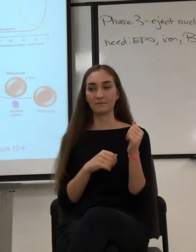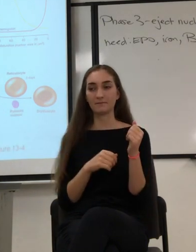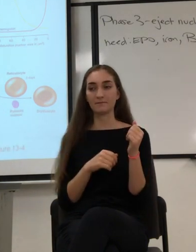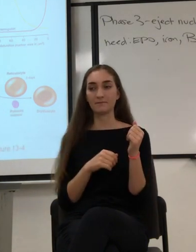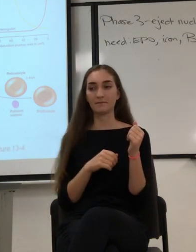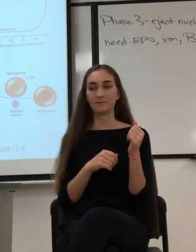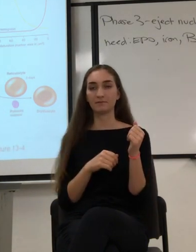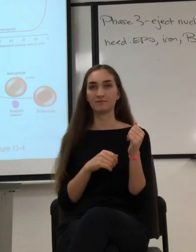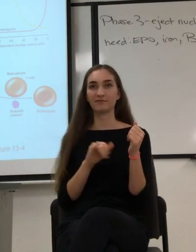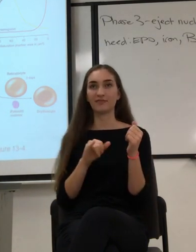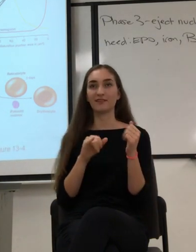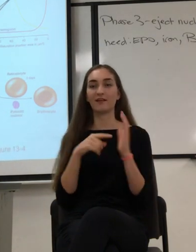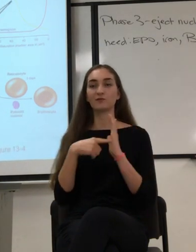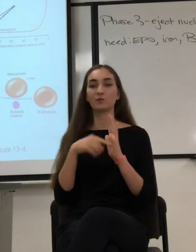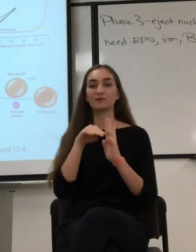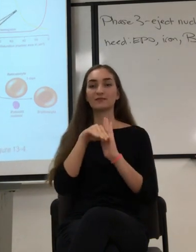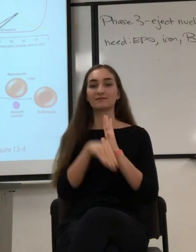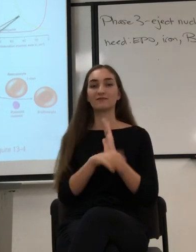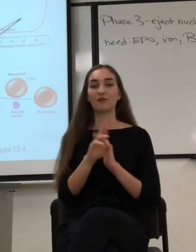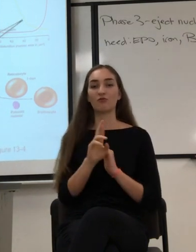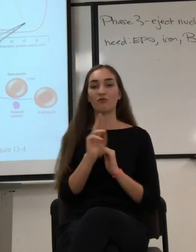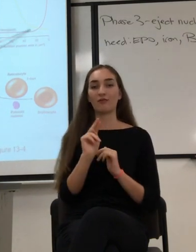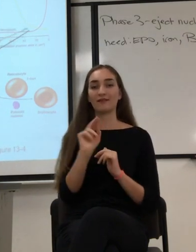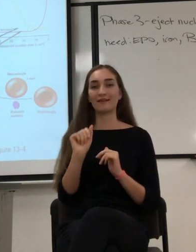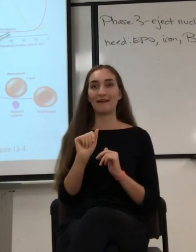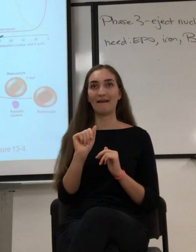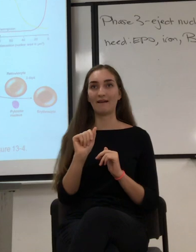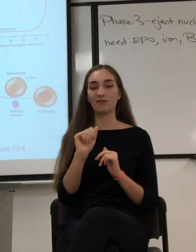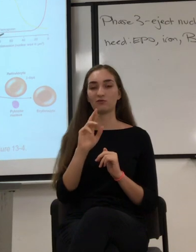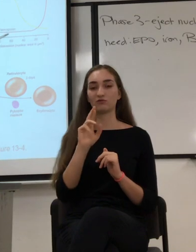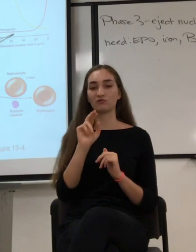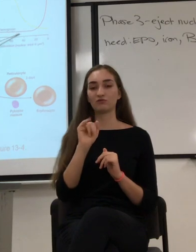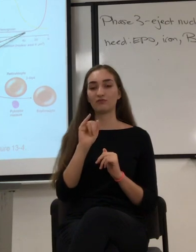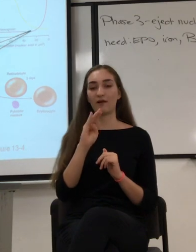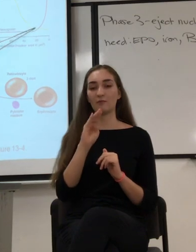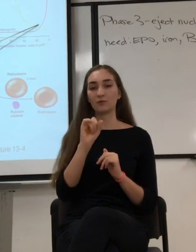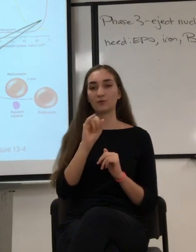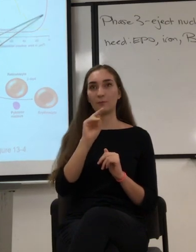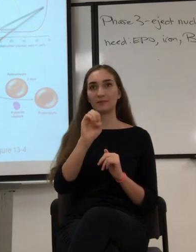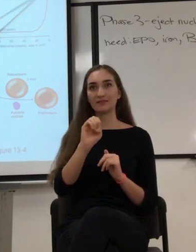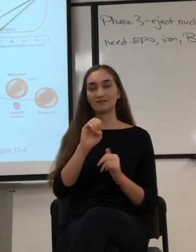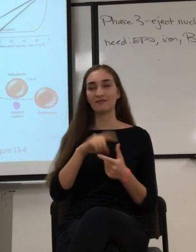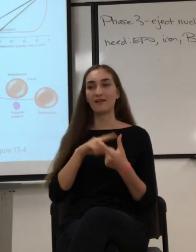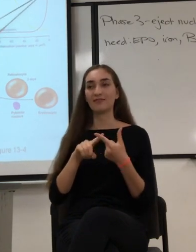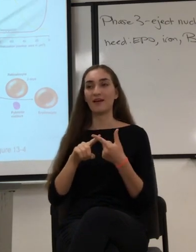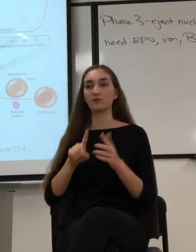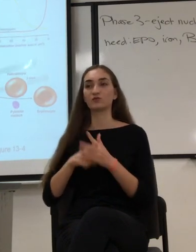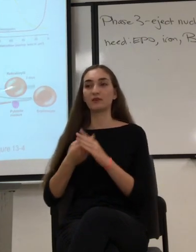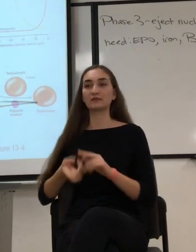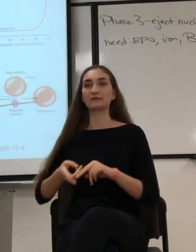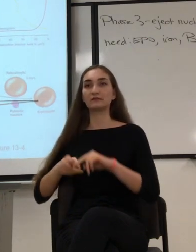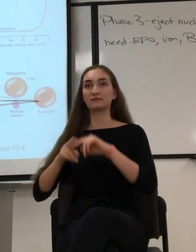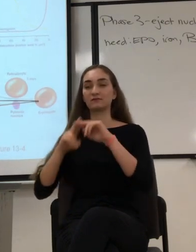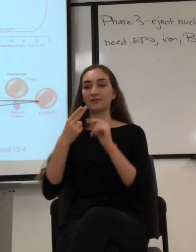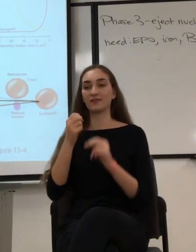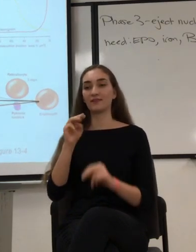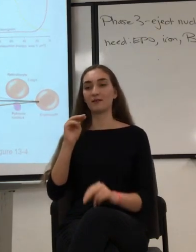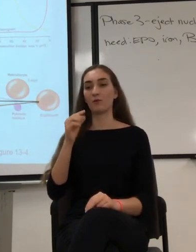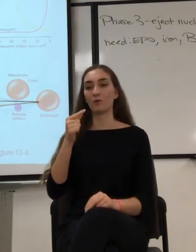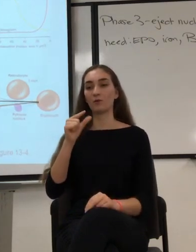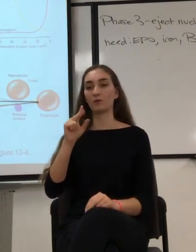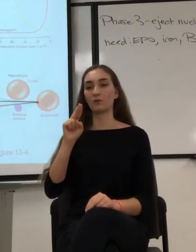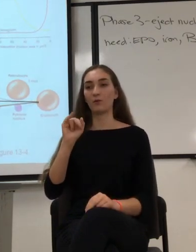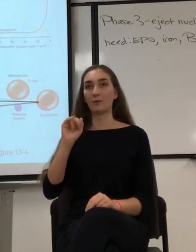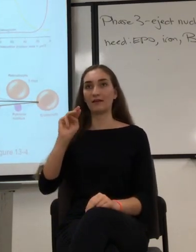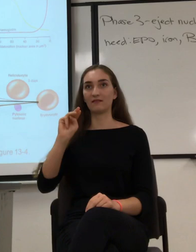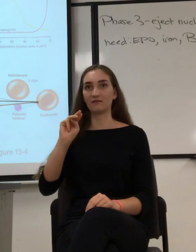the decline of the RNA, the ribosomes, and then where you start to accumulate the hemoglobin, which is when you